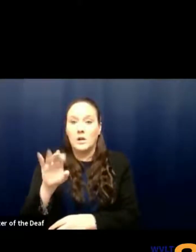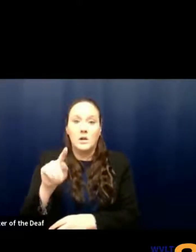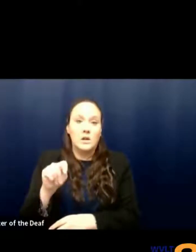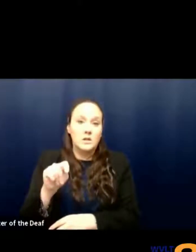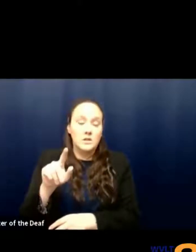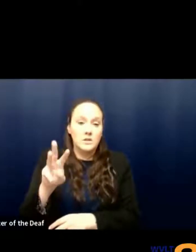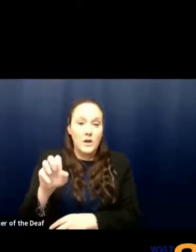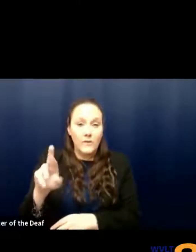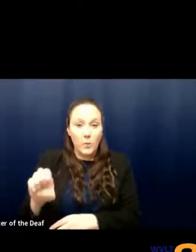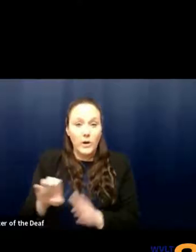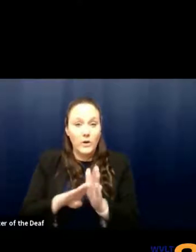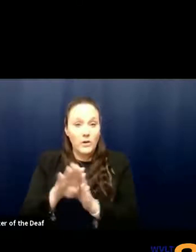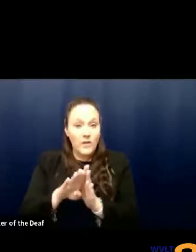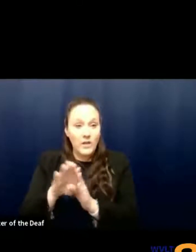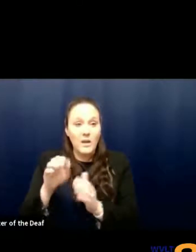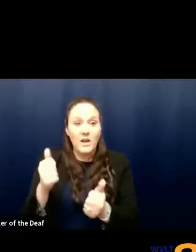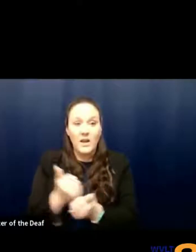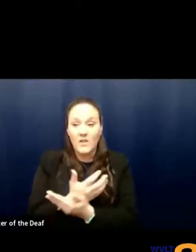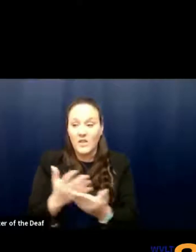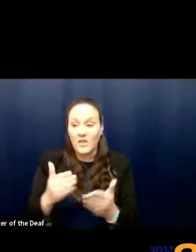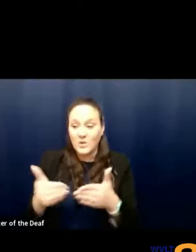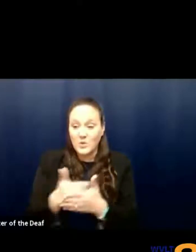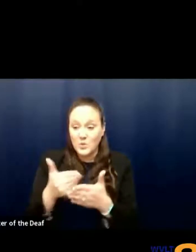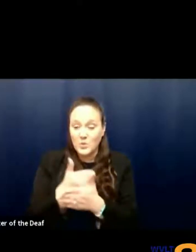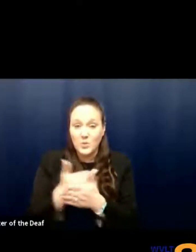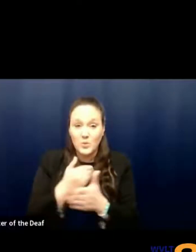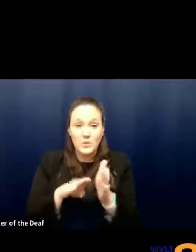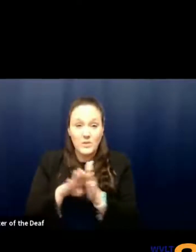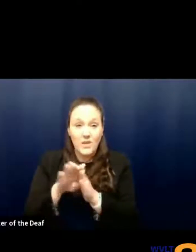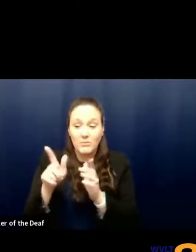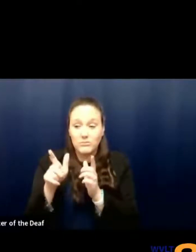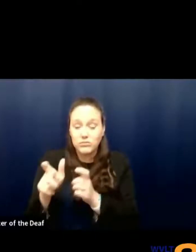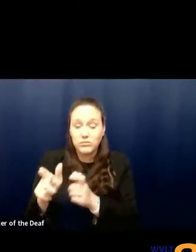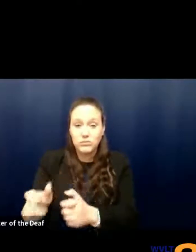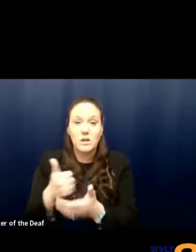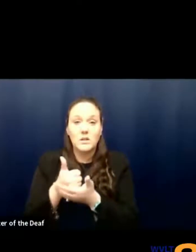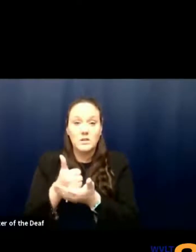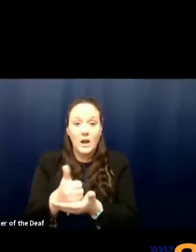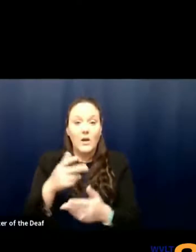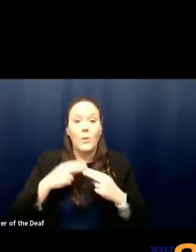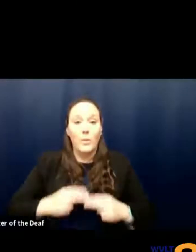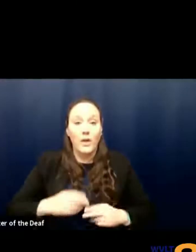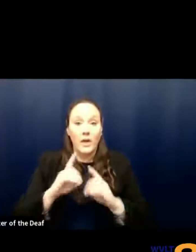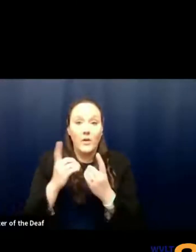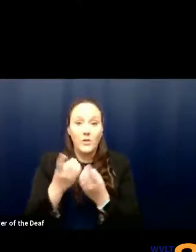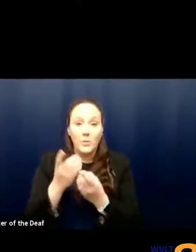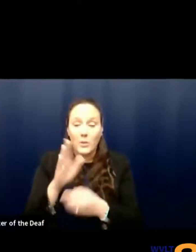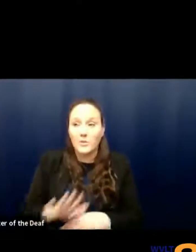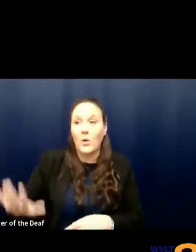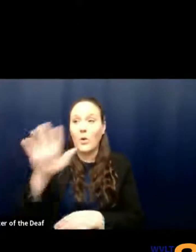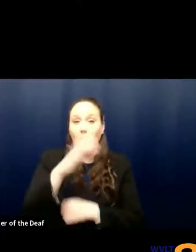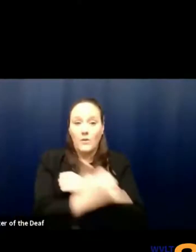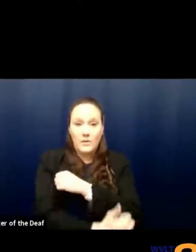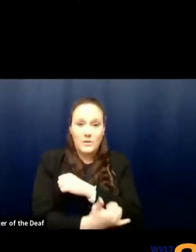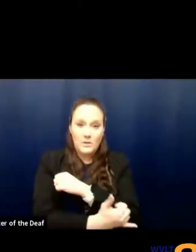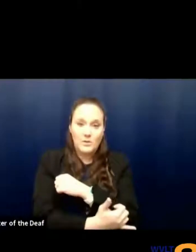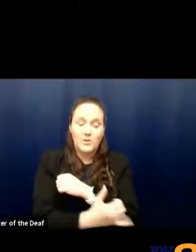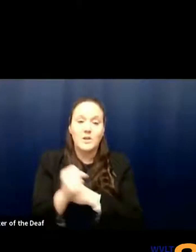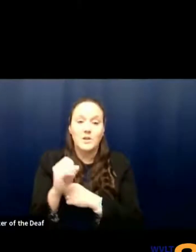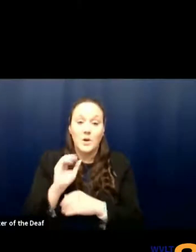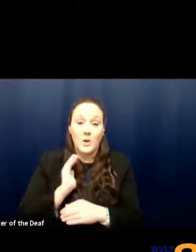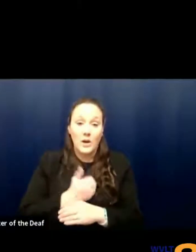being developed in an incredible pace to help health departments and agencies all over the country. And so our understanding is that